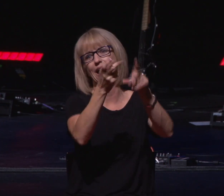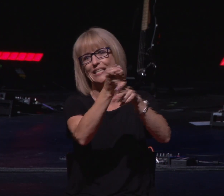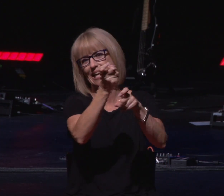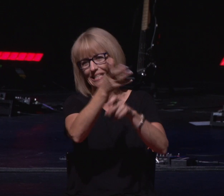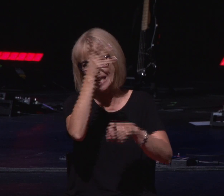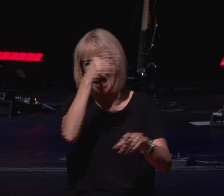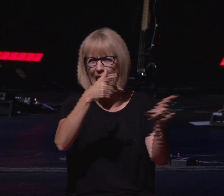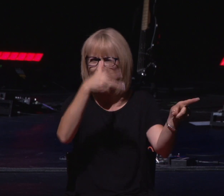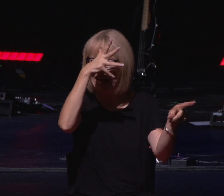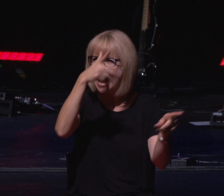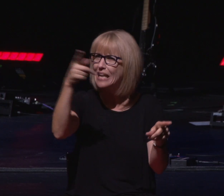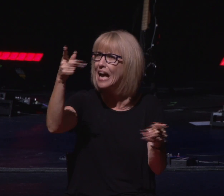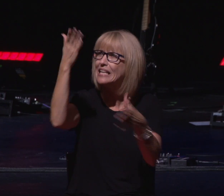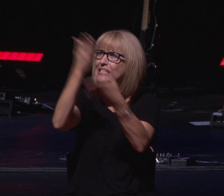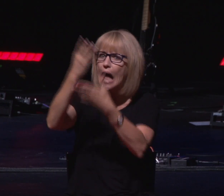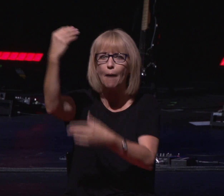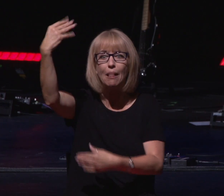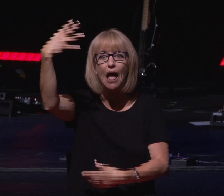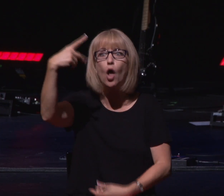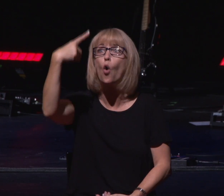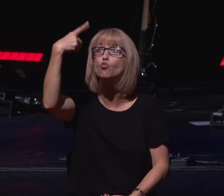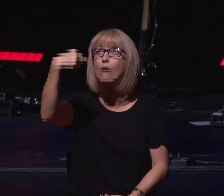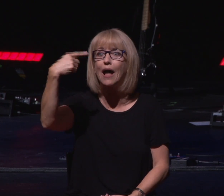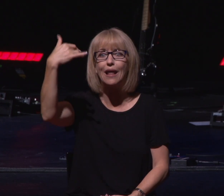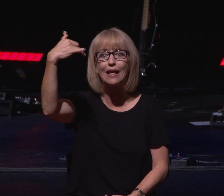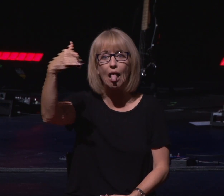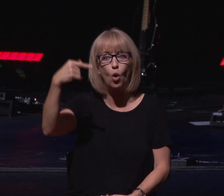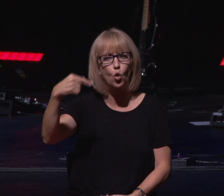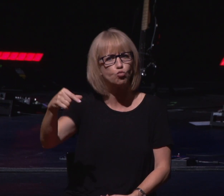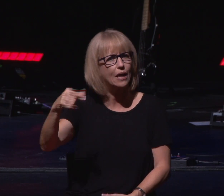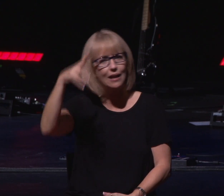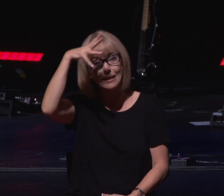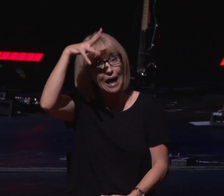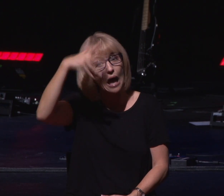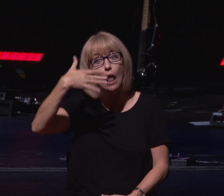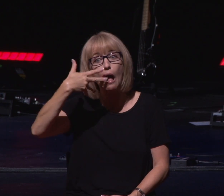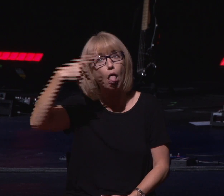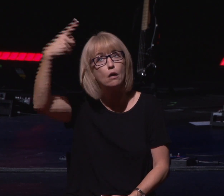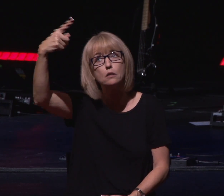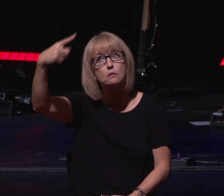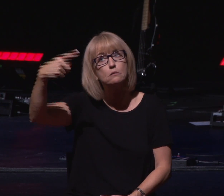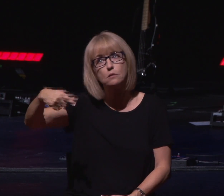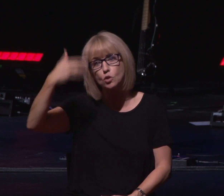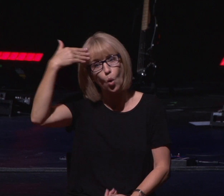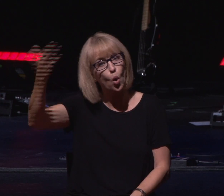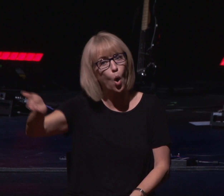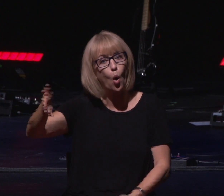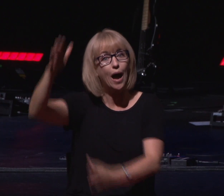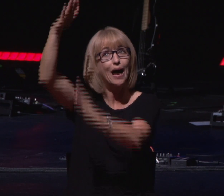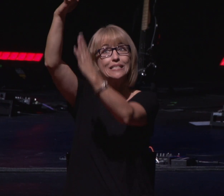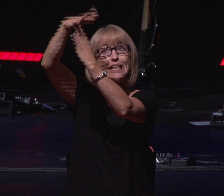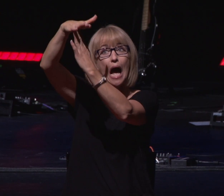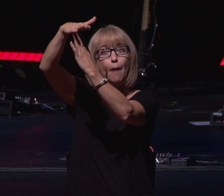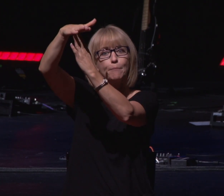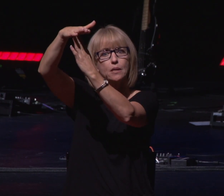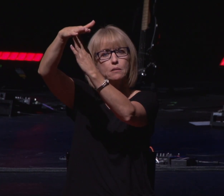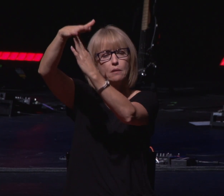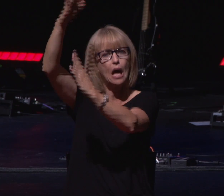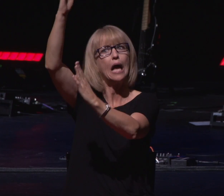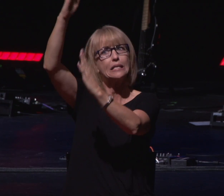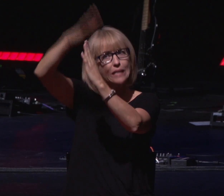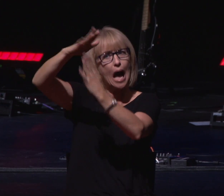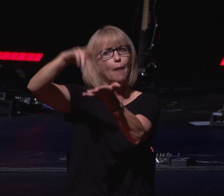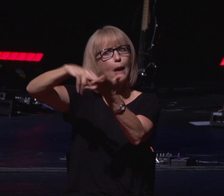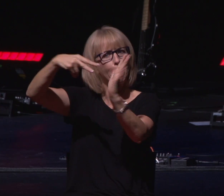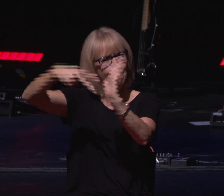say, look at the stoplight. There's the red, the yellow, the green. He could not tell the difference between those. The way he knew was which light was lit up,